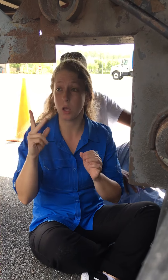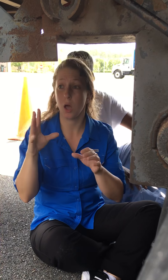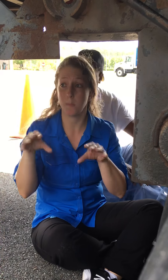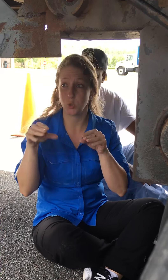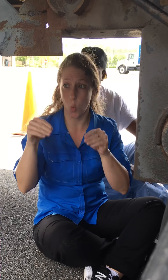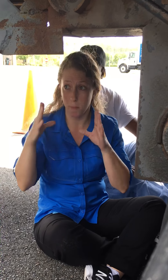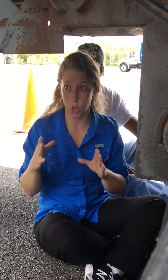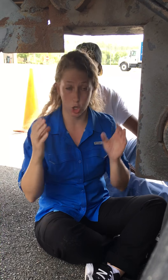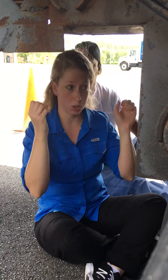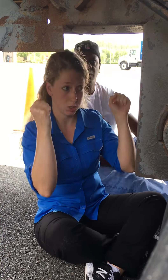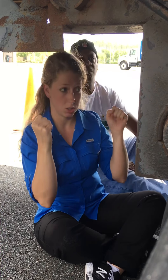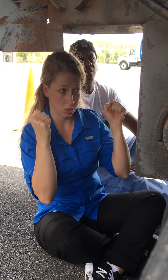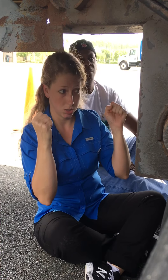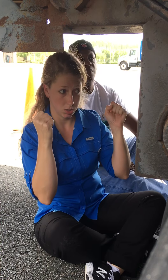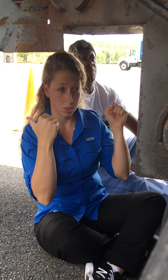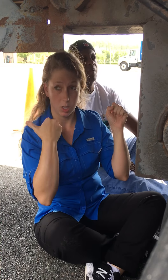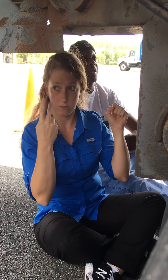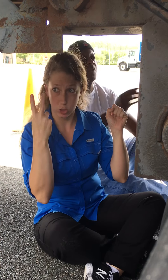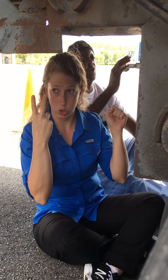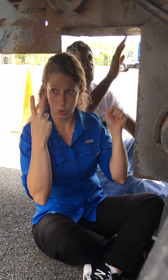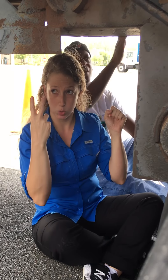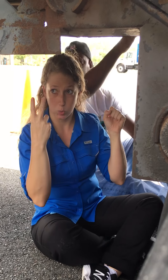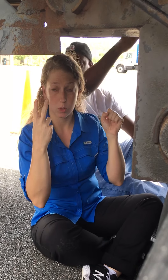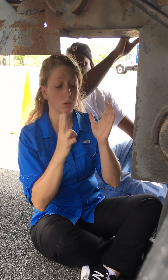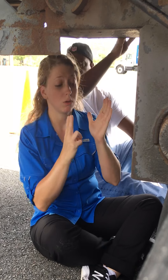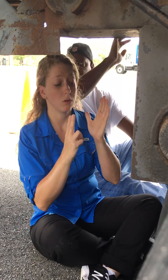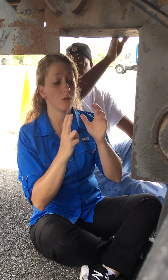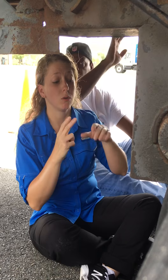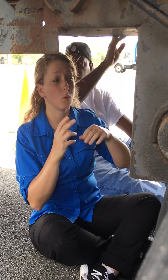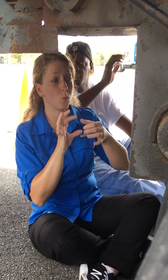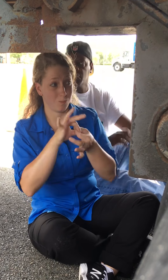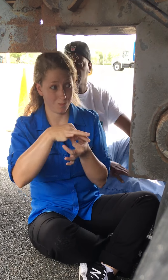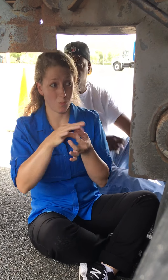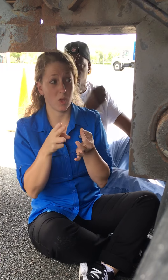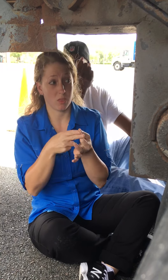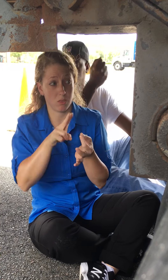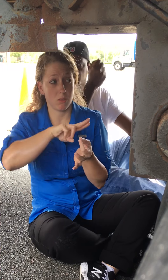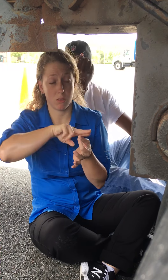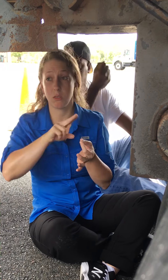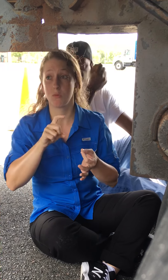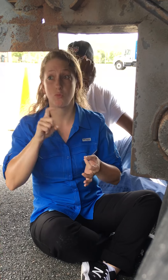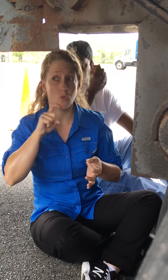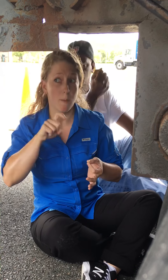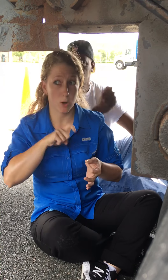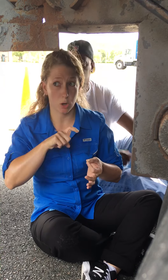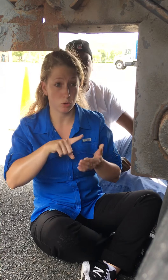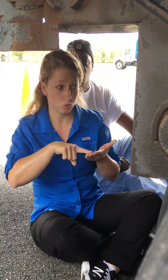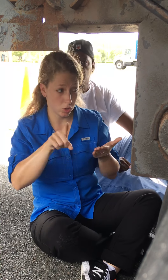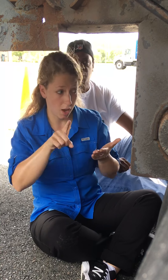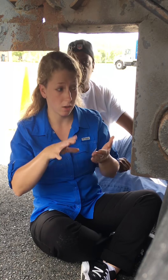be That's a fighting yank on against it. it. You got to pull on it. But I'm saying, do they grease these or that's a no-no? You don't want them to move either. Well, I mean, You don't want them to move